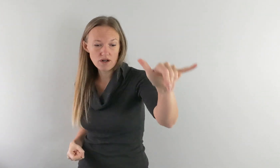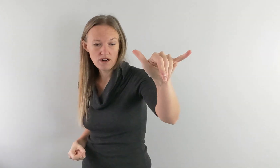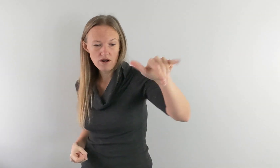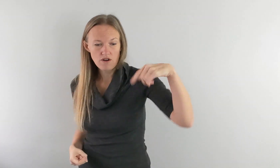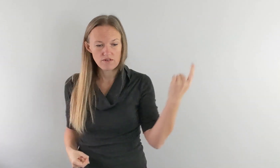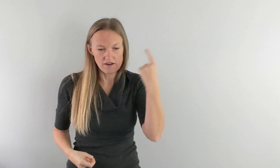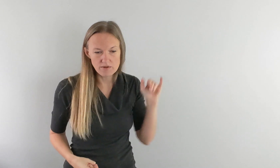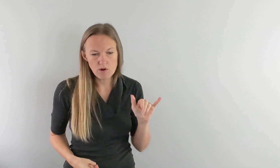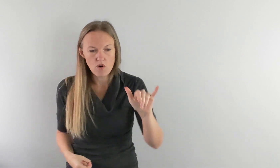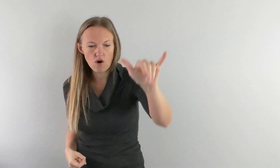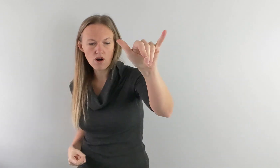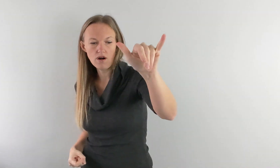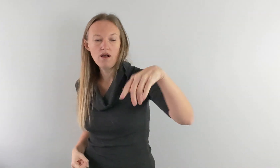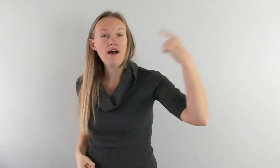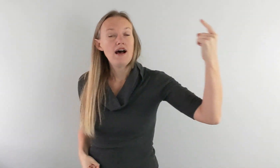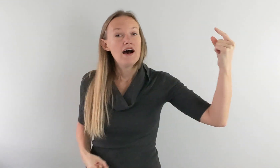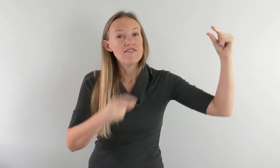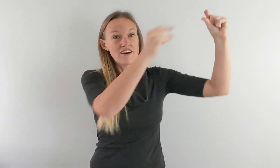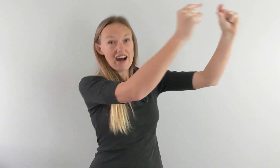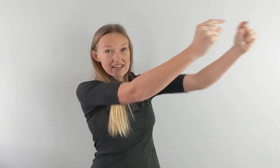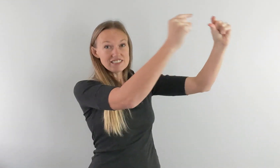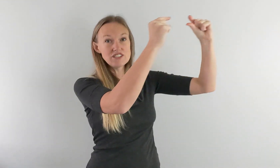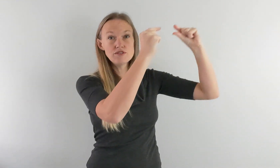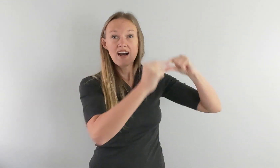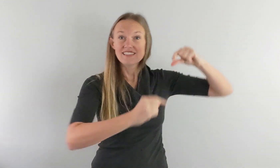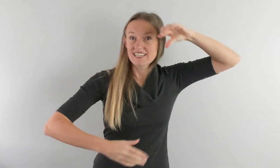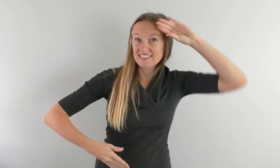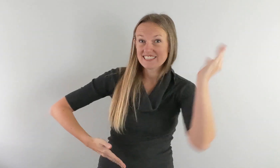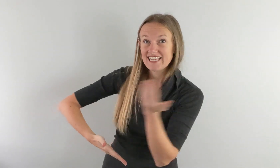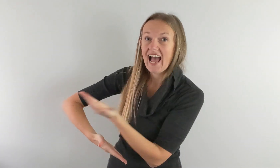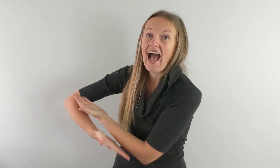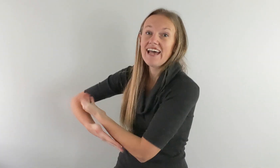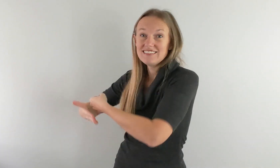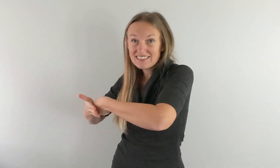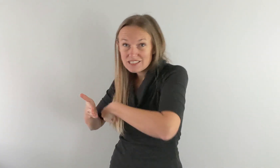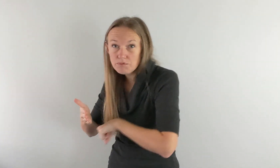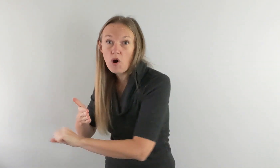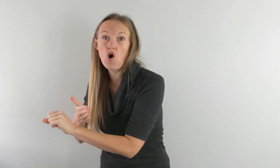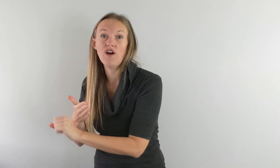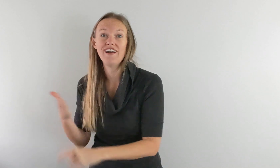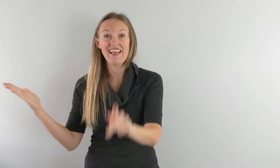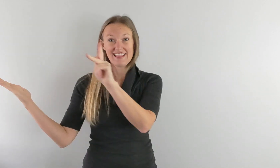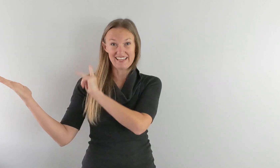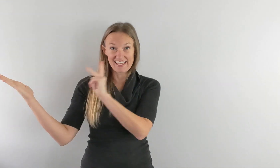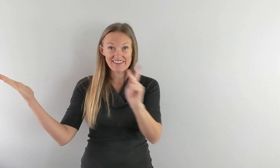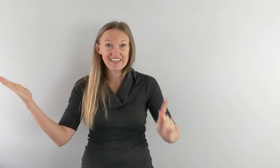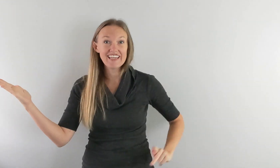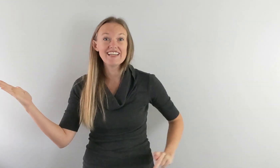forevermore, forevermore. For unto us a child is born, the King of